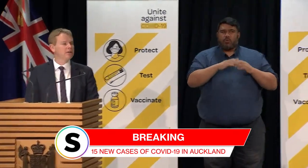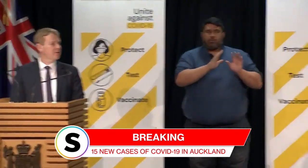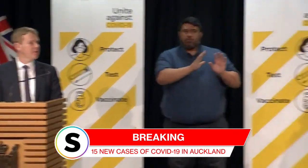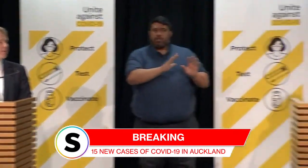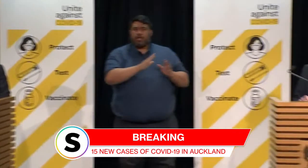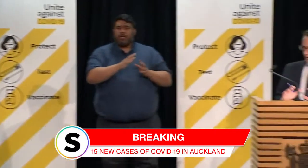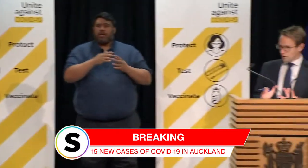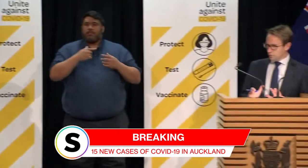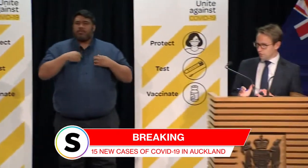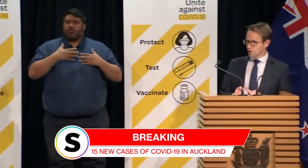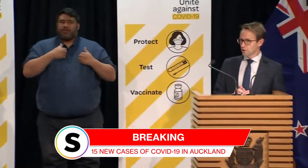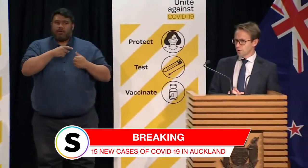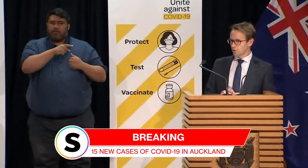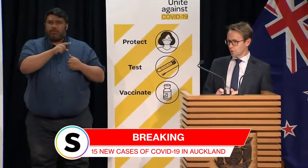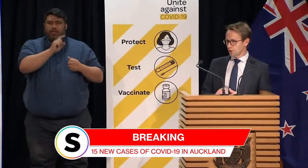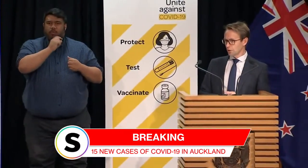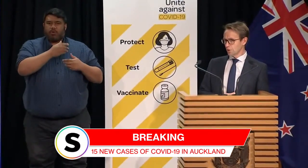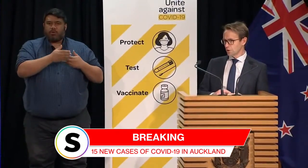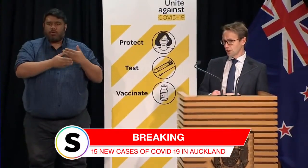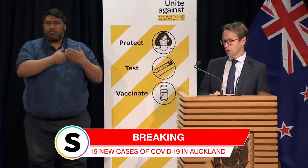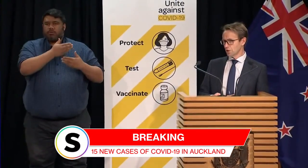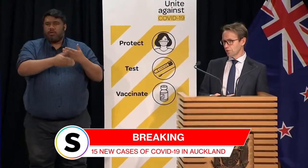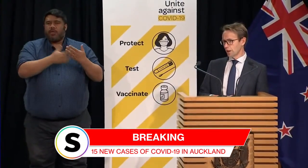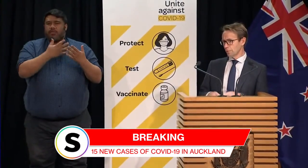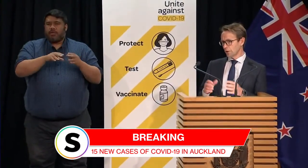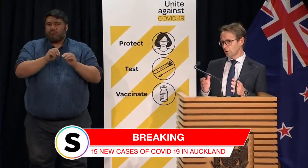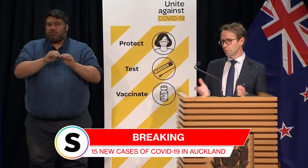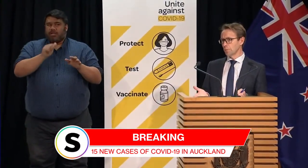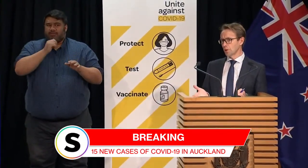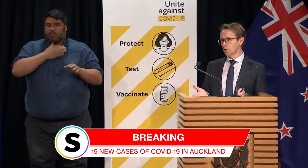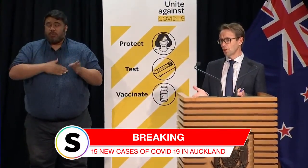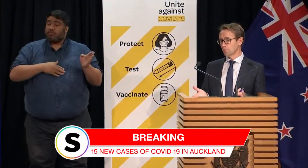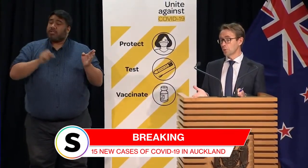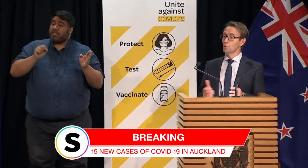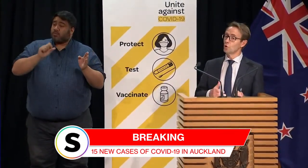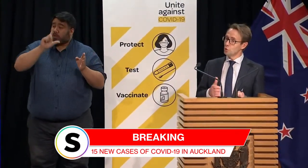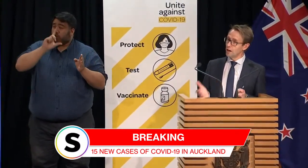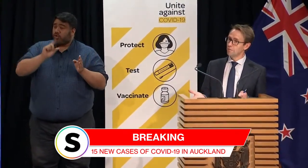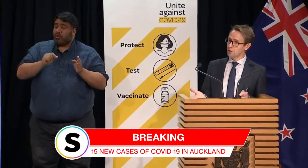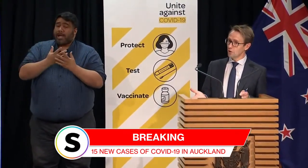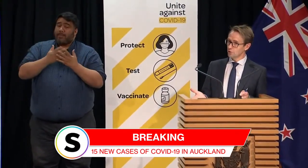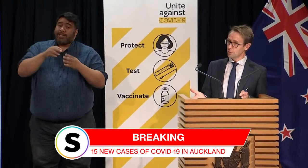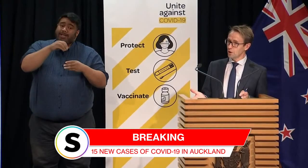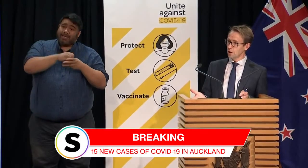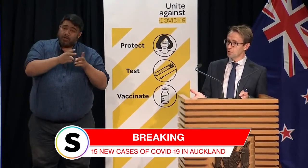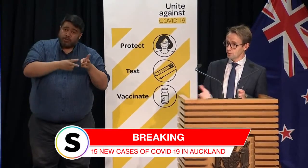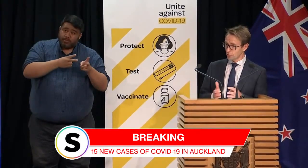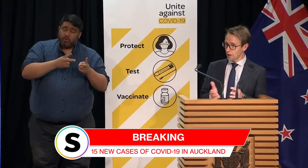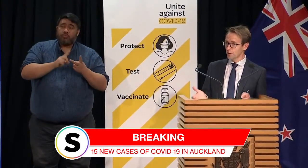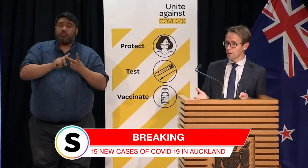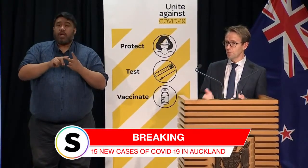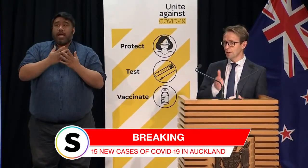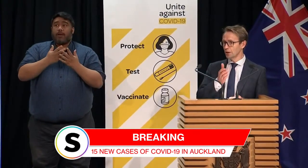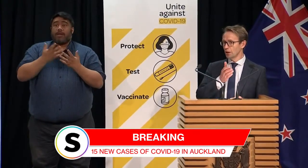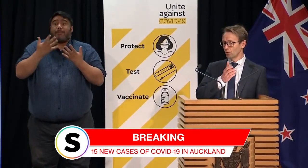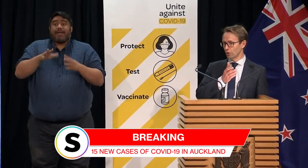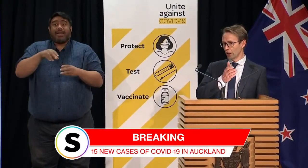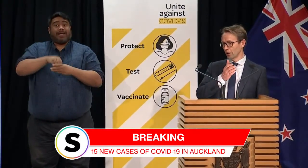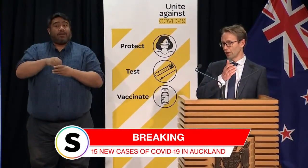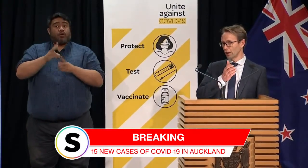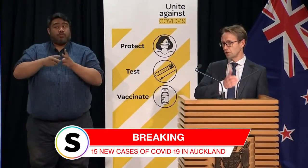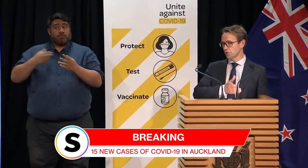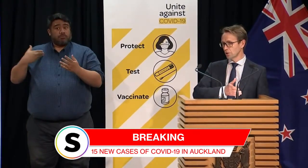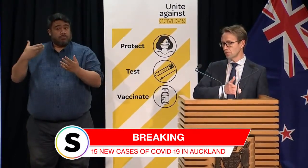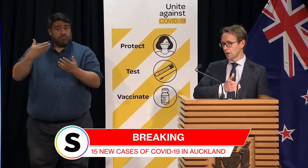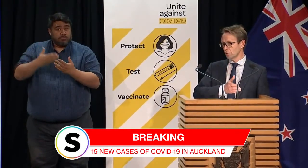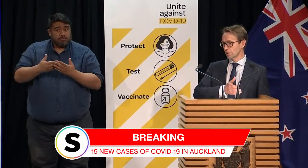Yes, I think that'll be fine to release. We can give an indication of how many of those people in hospital or who have been hospitalised throughout the outbreak had